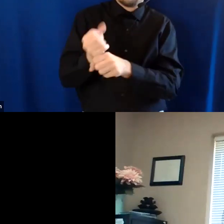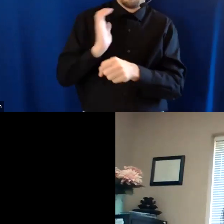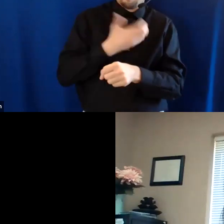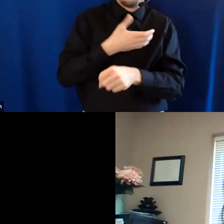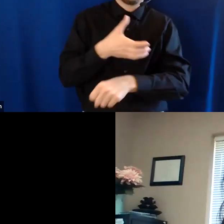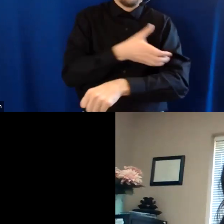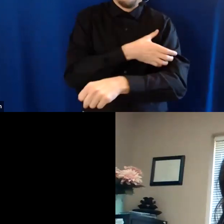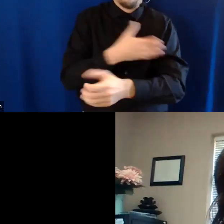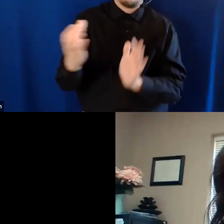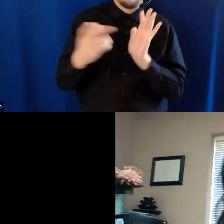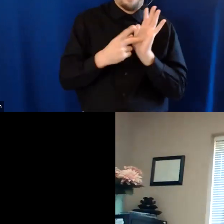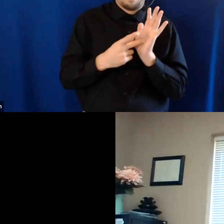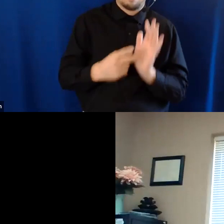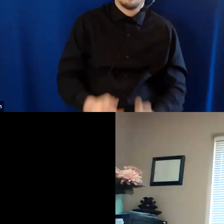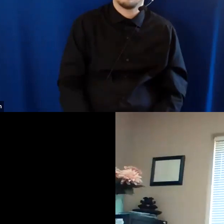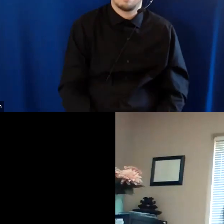organized abandonment?